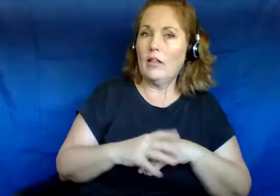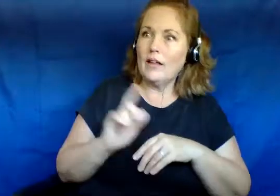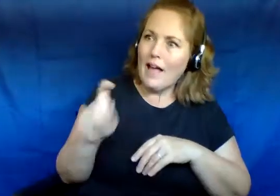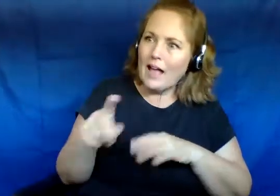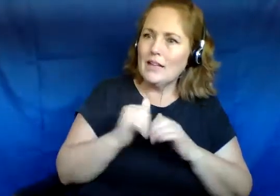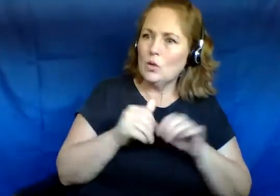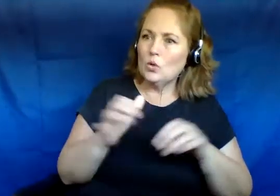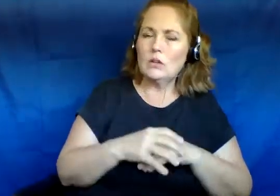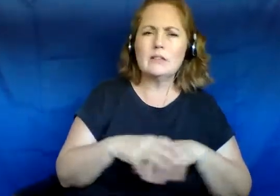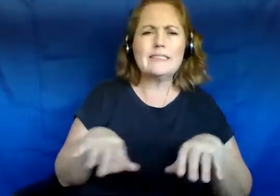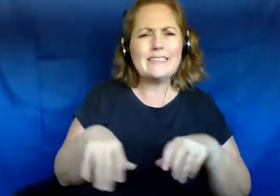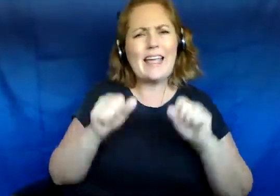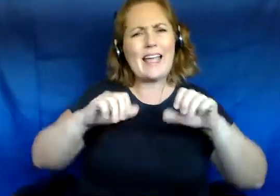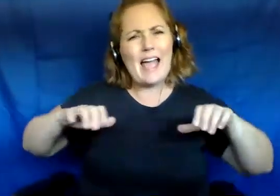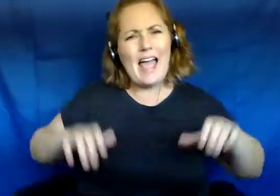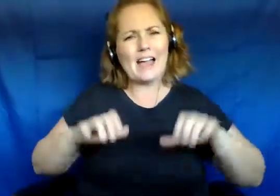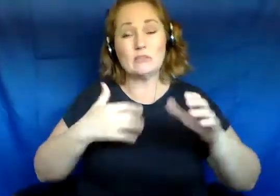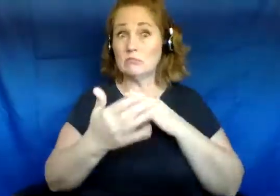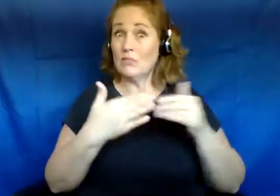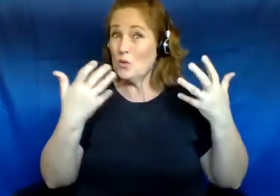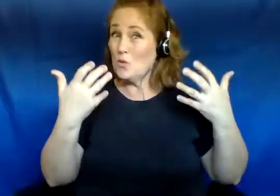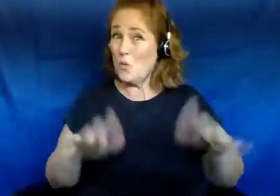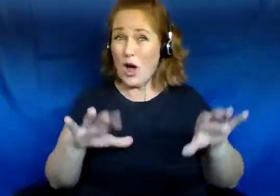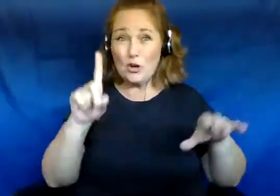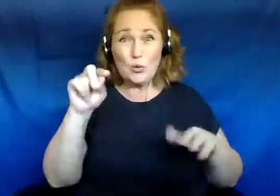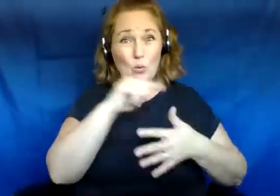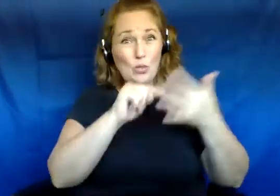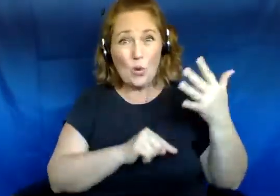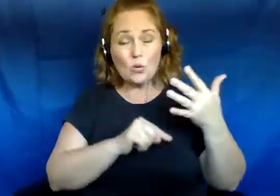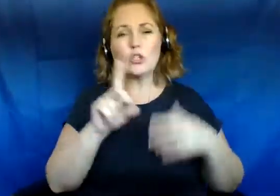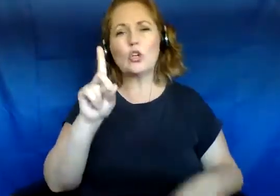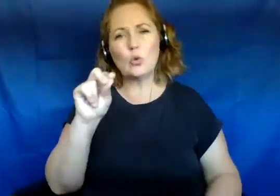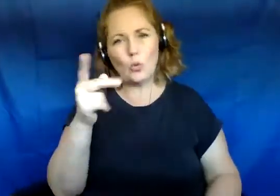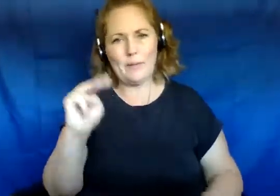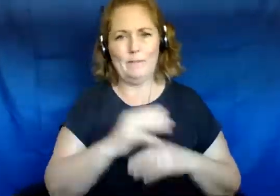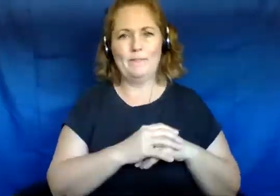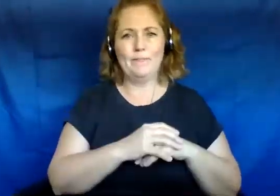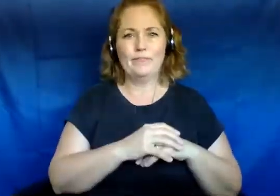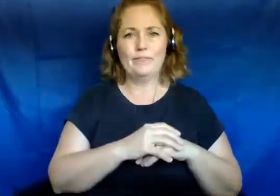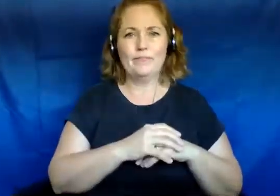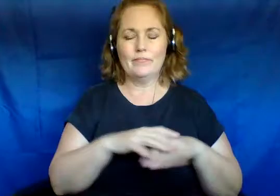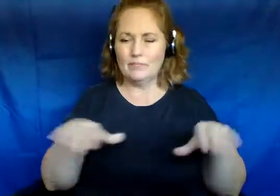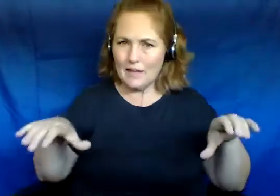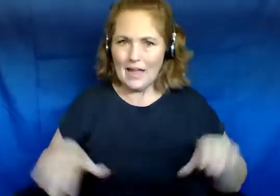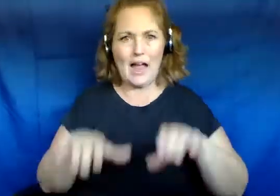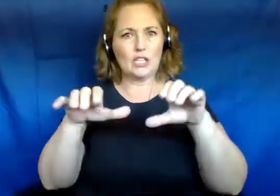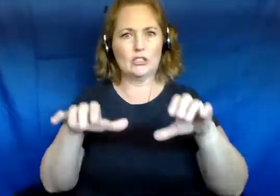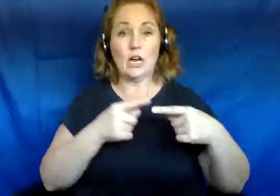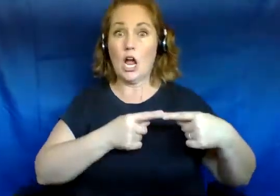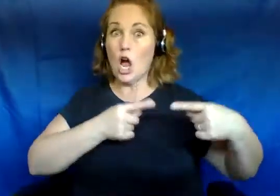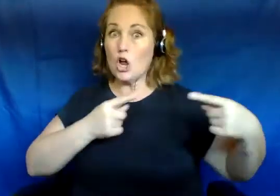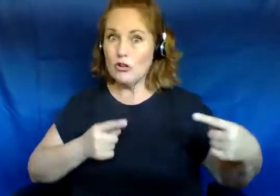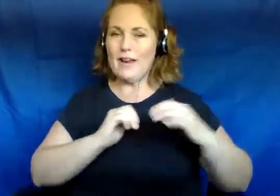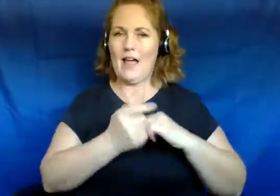take actions I don't want to take. Take those actions, and then what happens